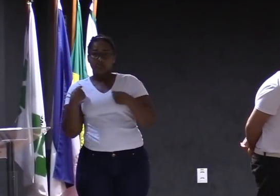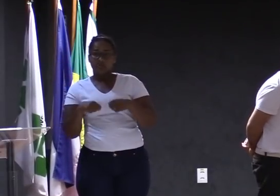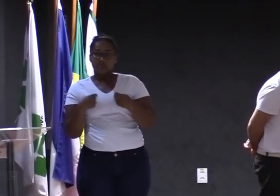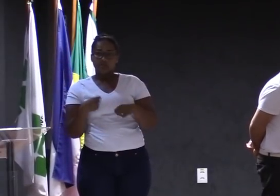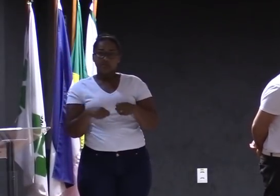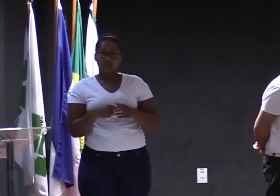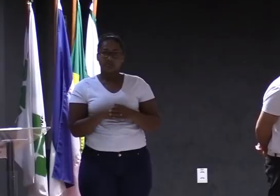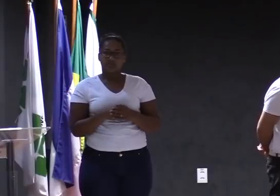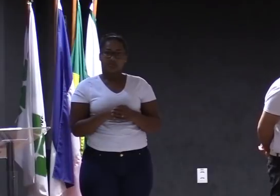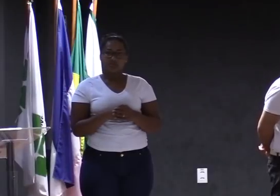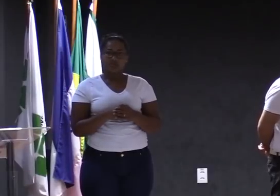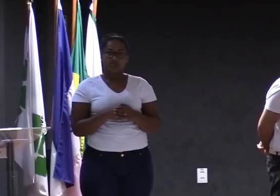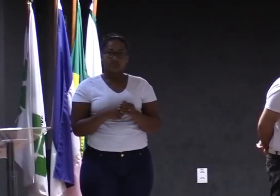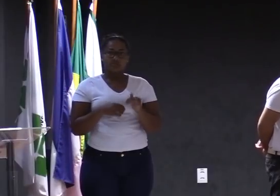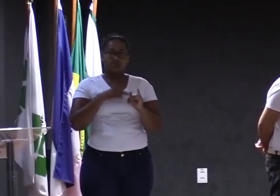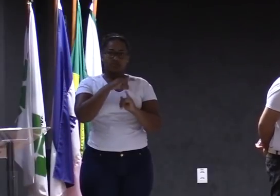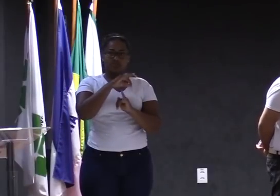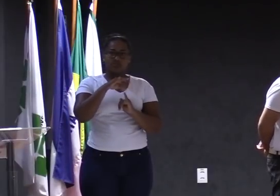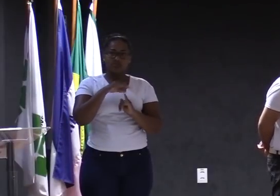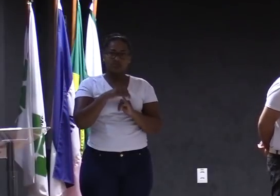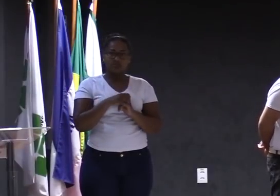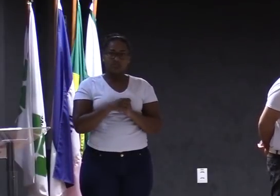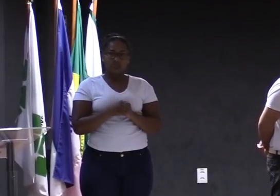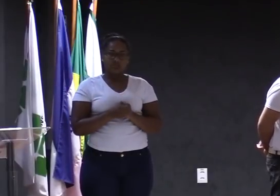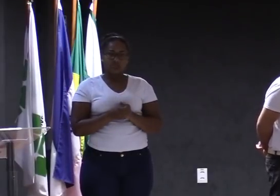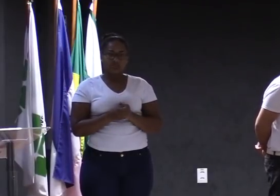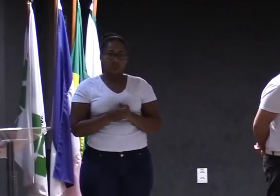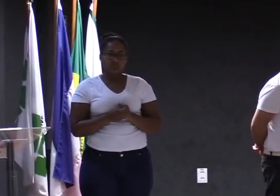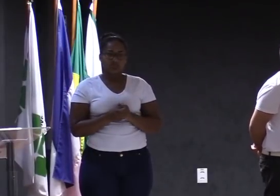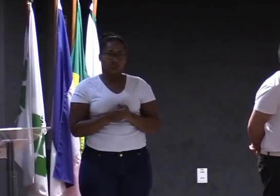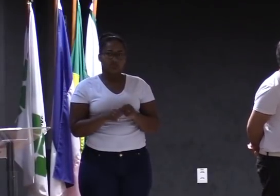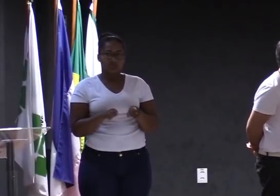do começo, e sim da parte onde você havia parado.